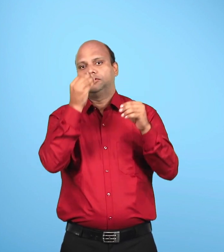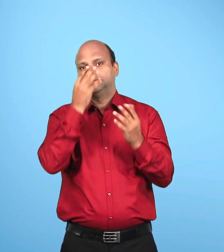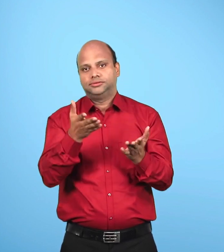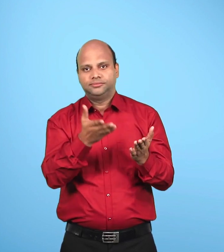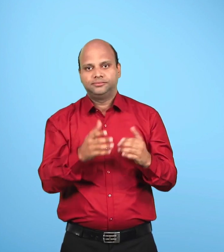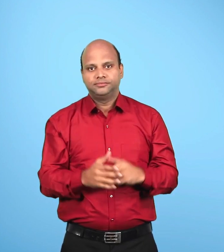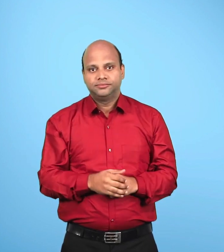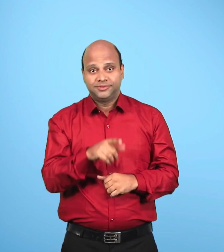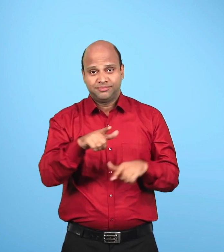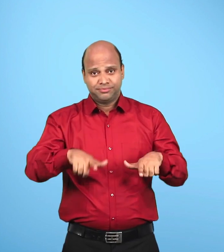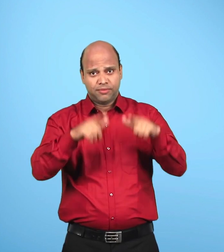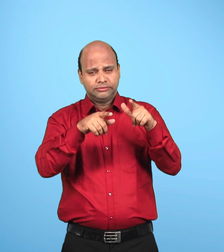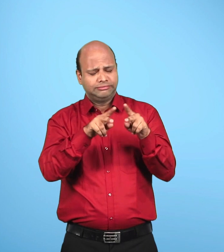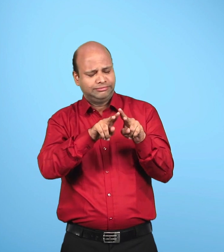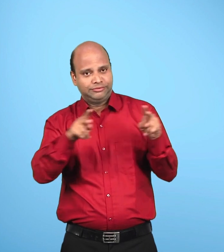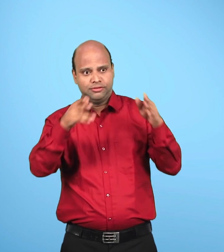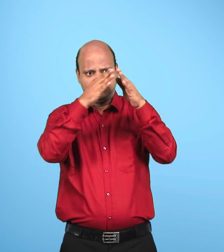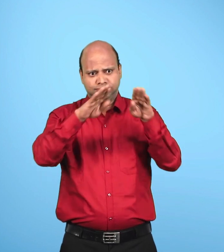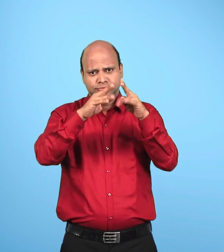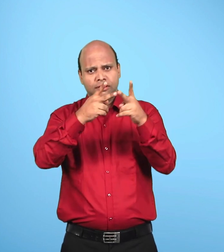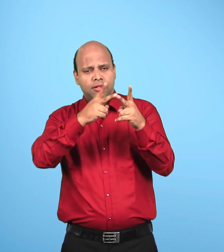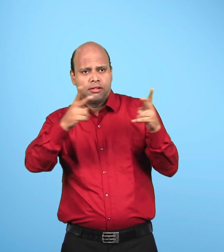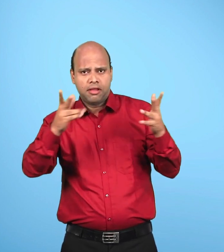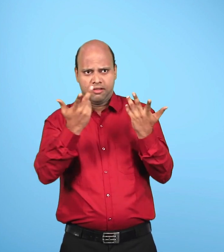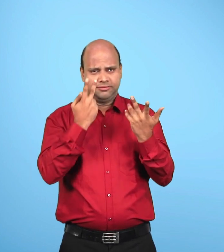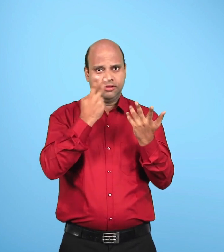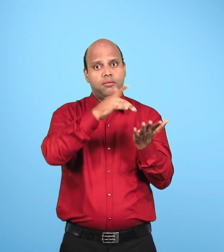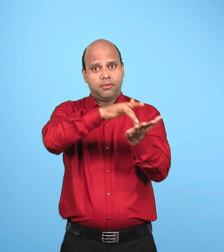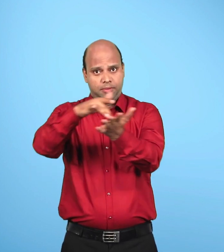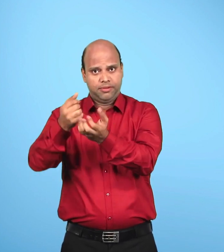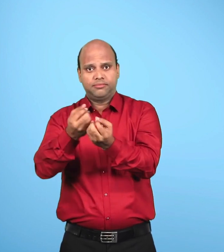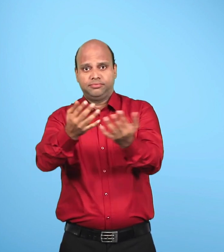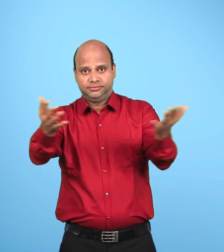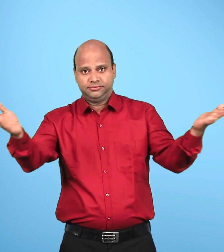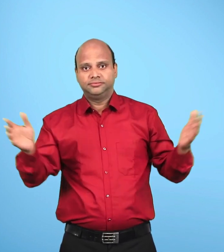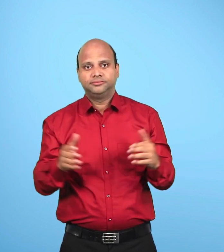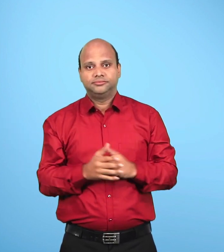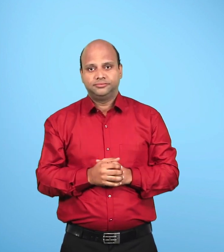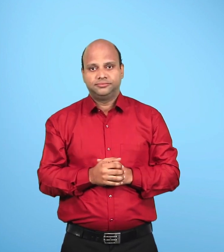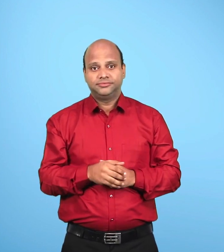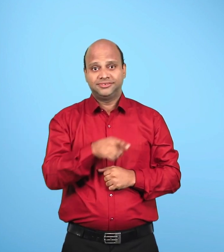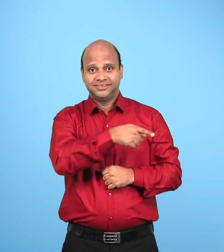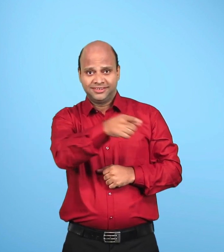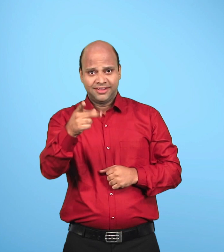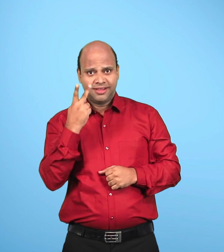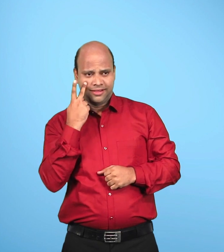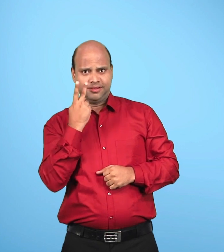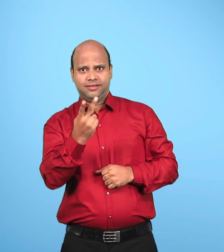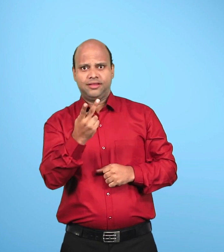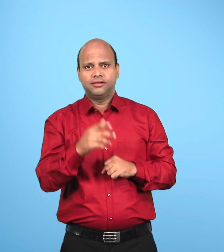different from these that are also present on mountains. They may have different